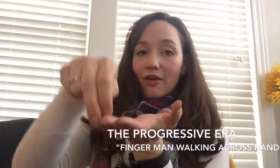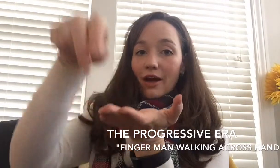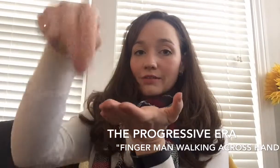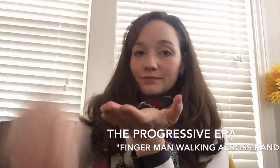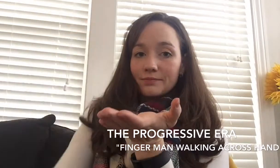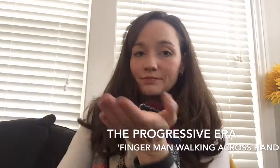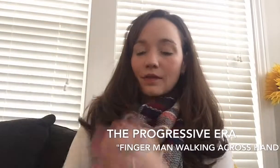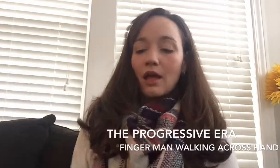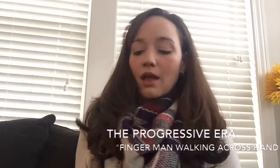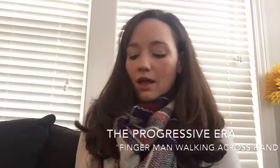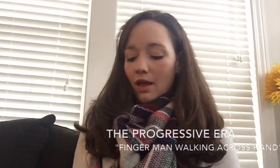Era.